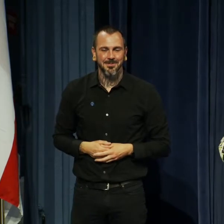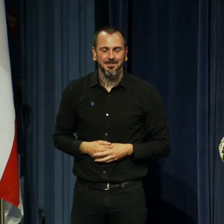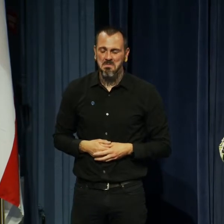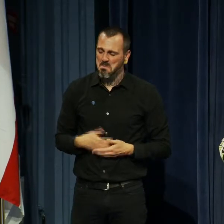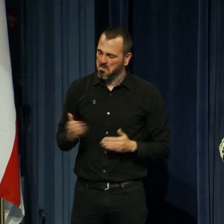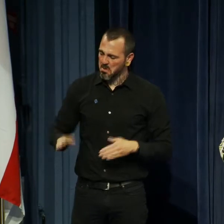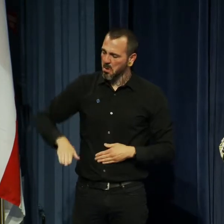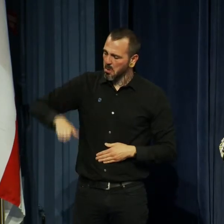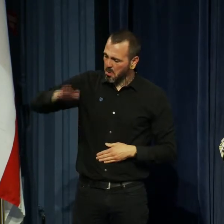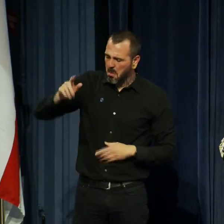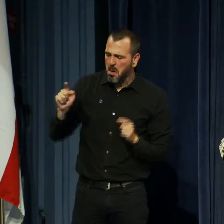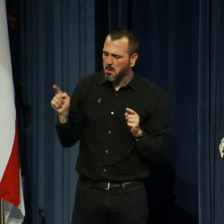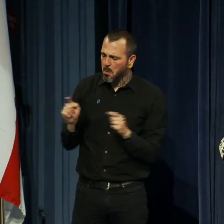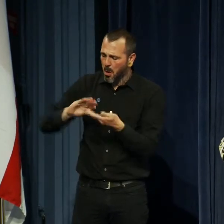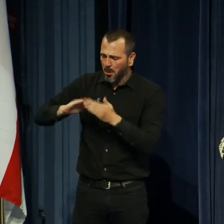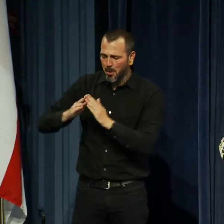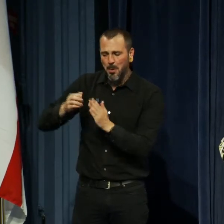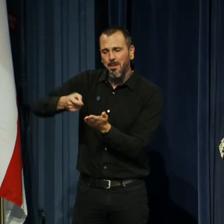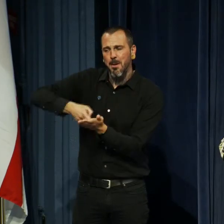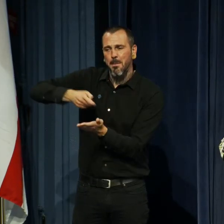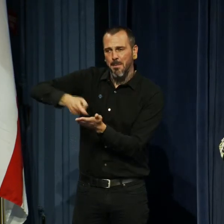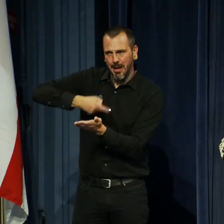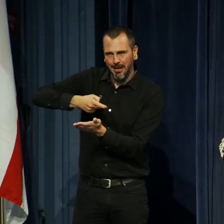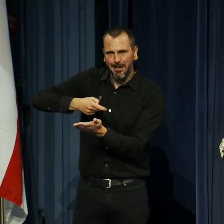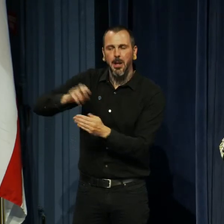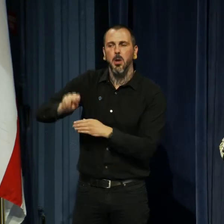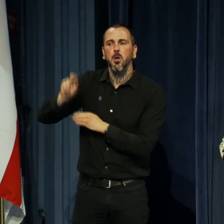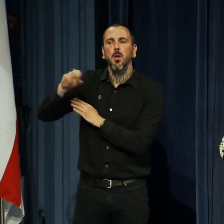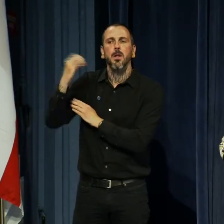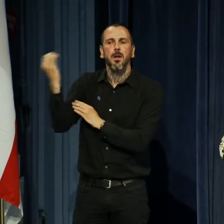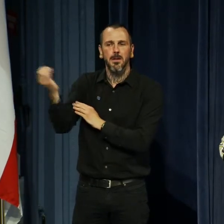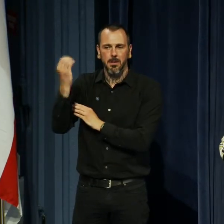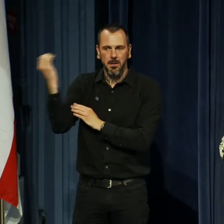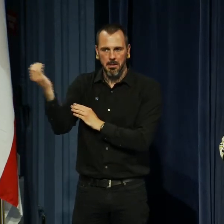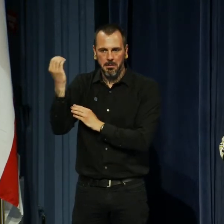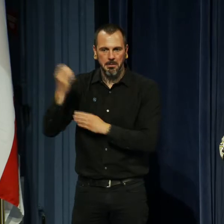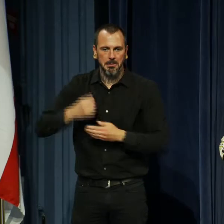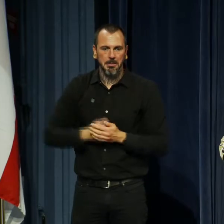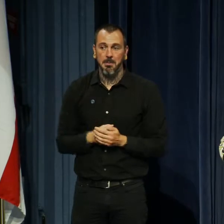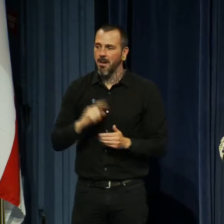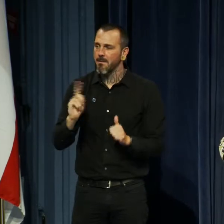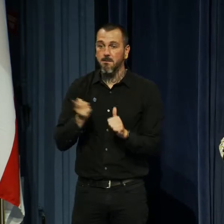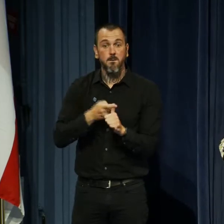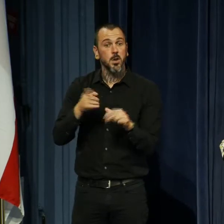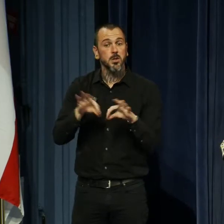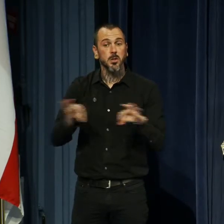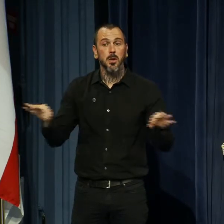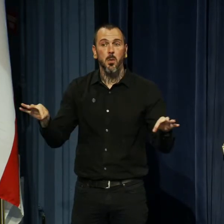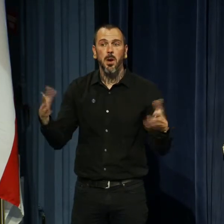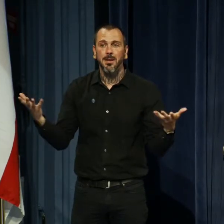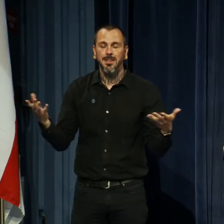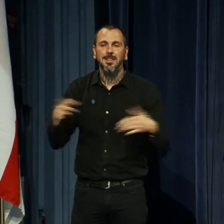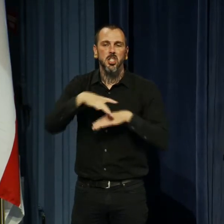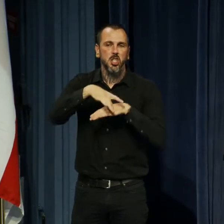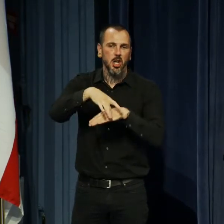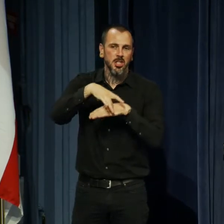Claudette Ligo, Honorary Diploma recipient, Jill Provo, Vice President